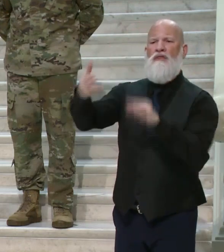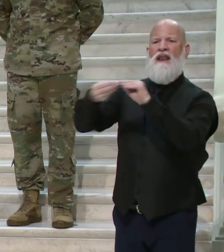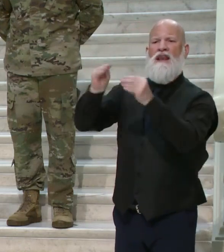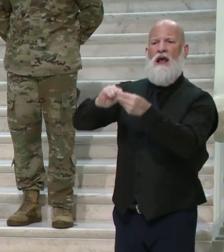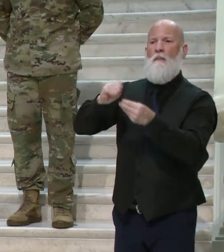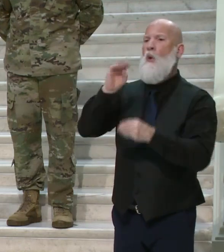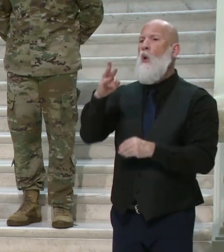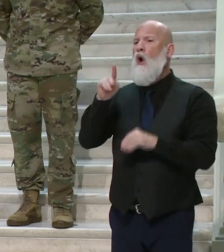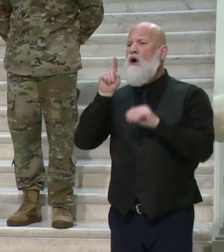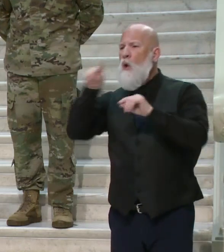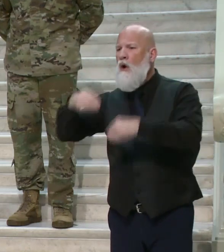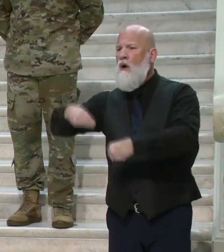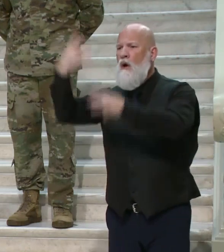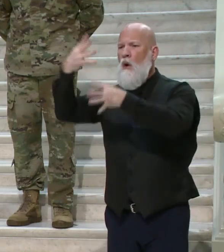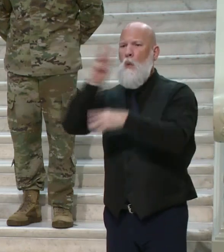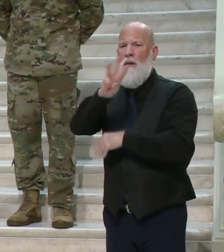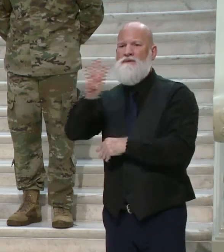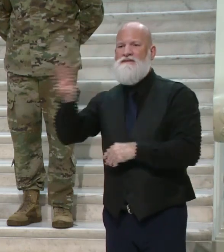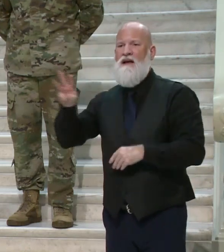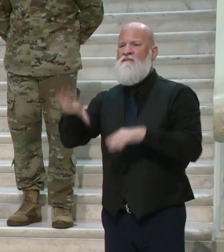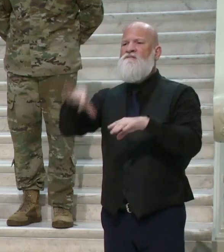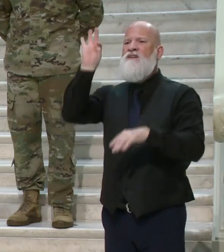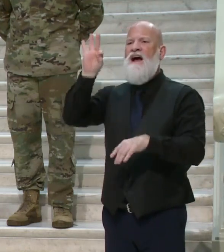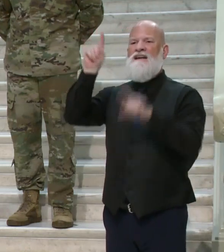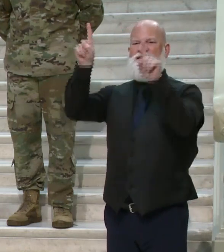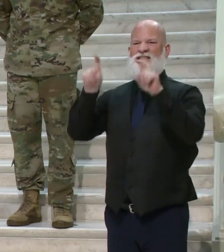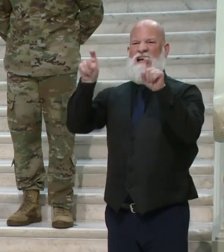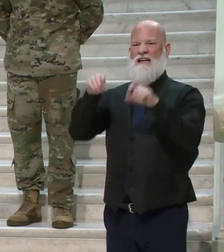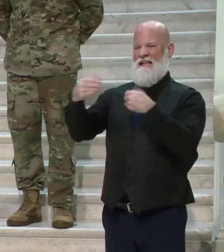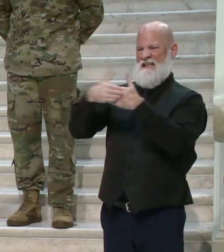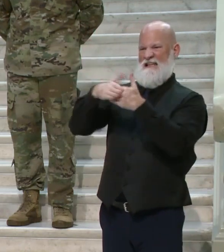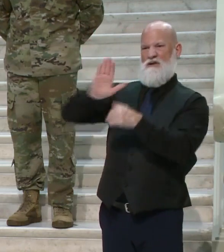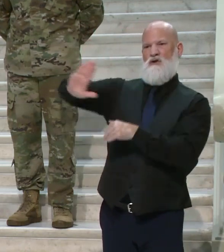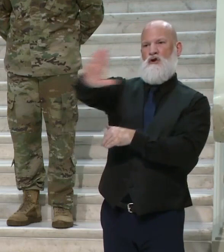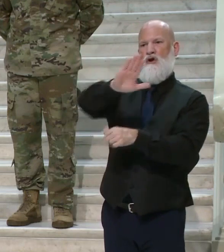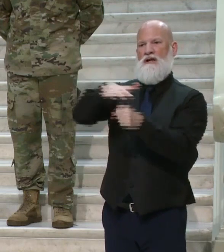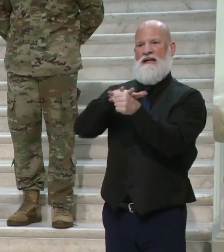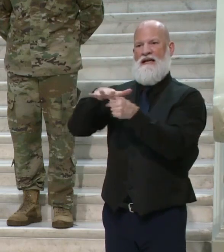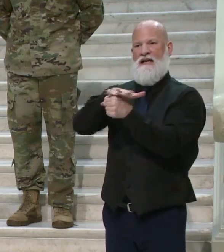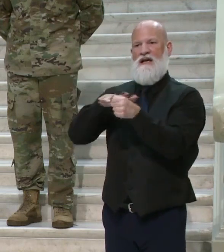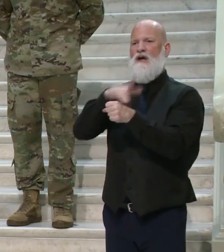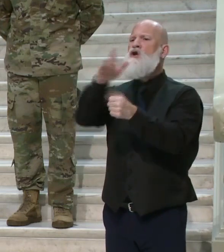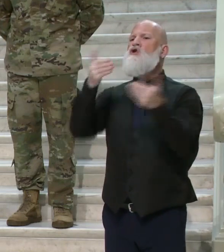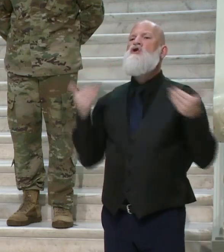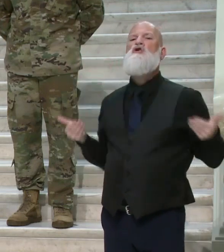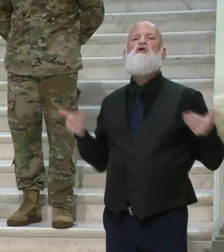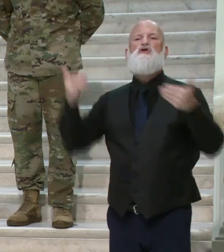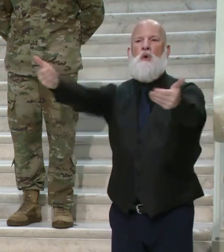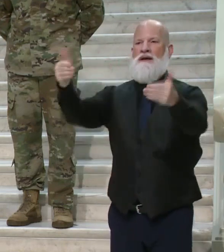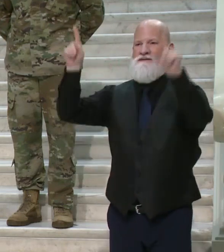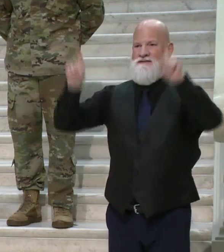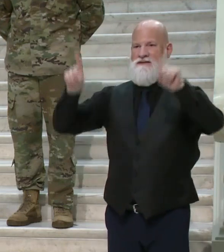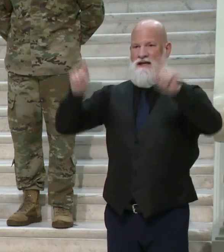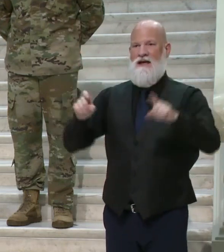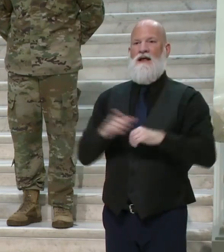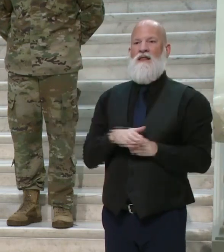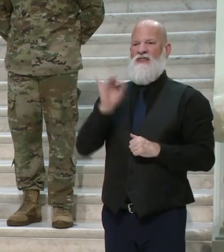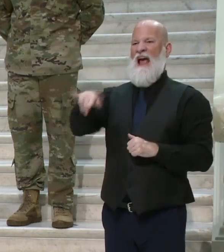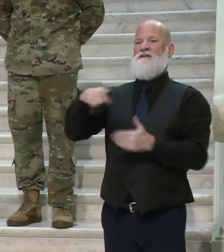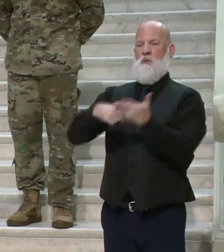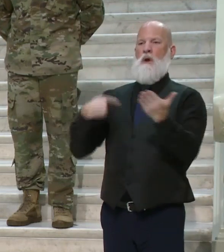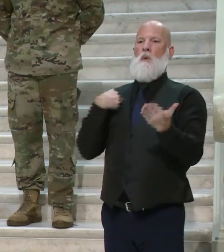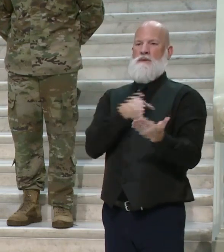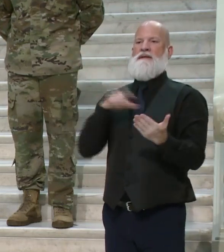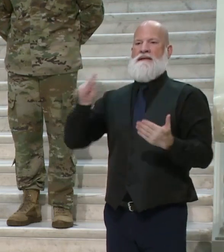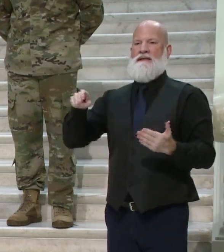a location close to where you are so you can go get tested. That is what we need people to do. But we have got availability